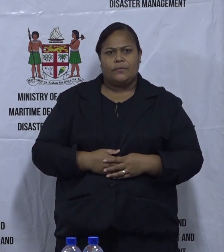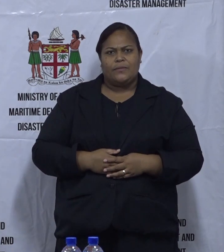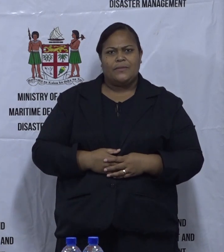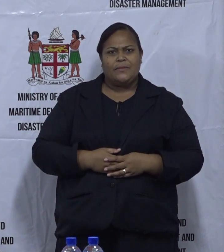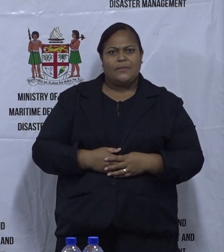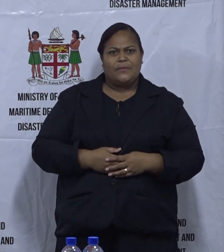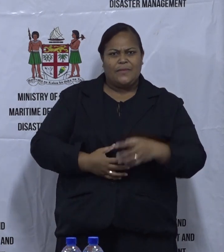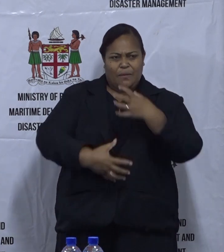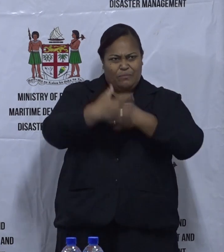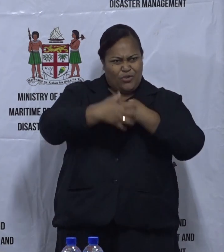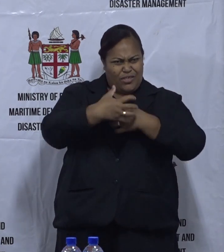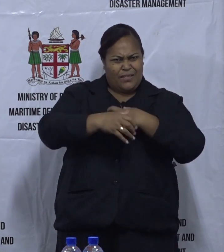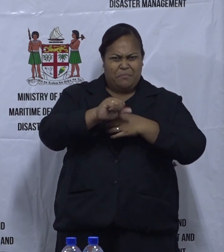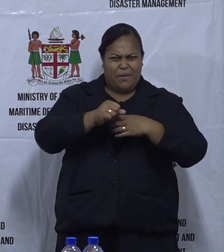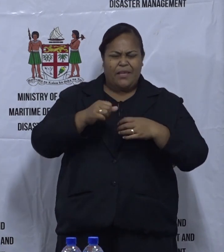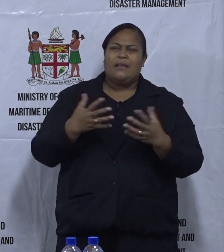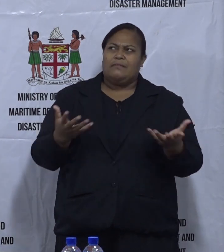systems that we can use